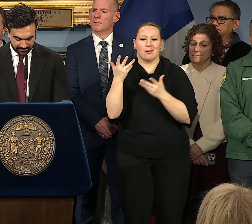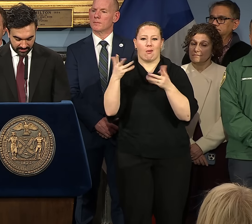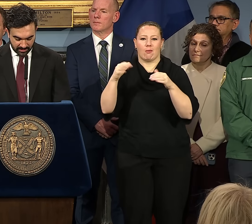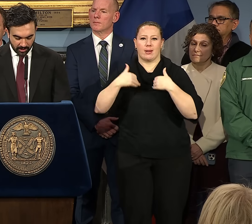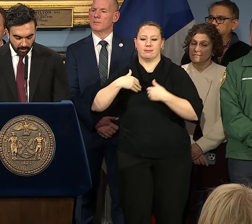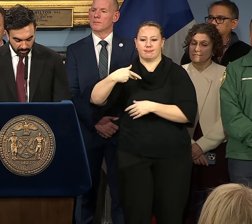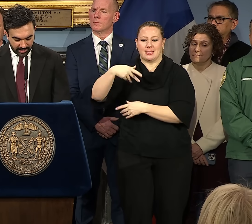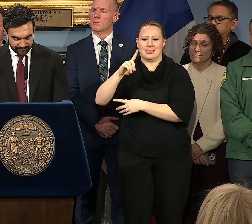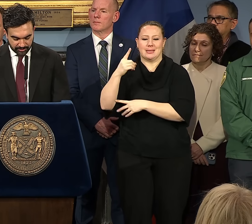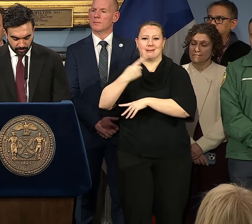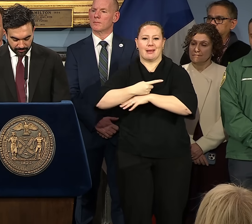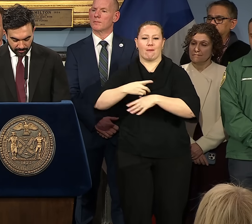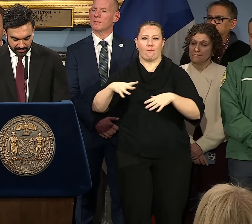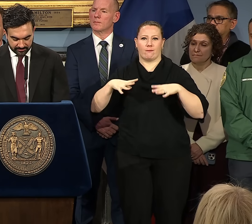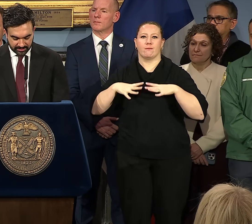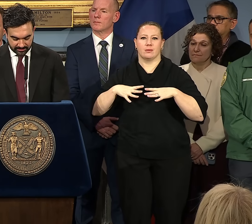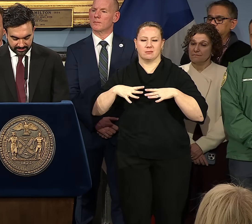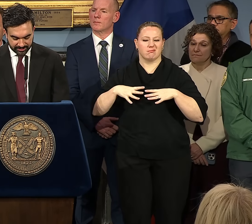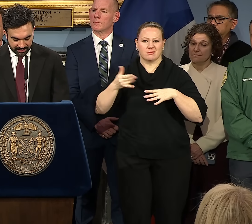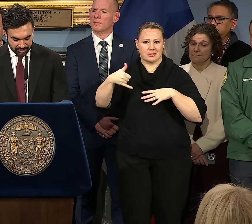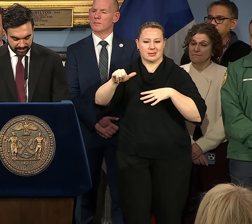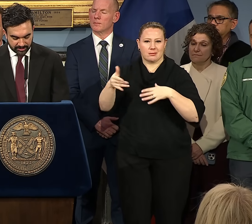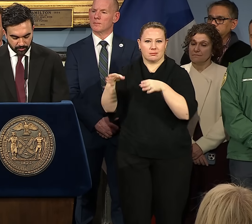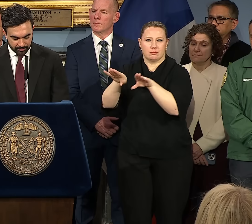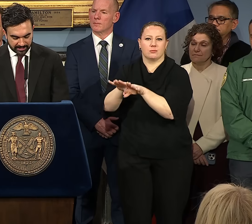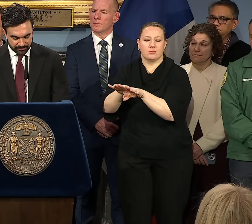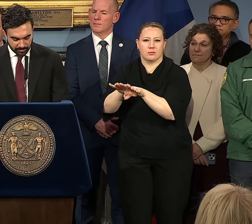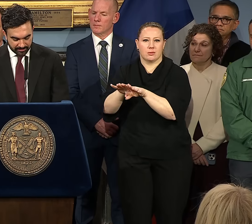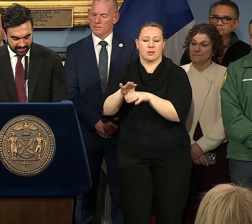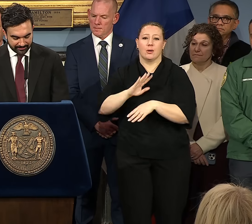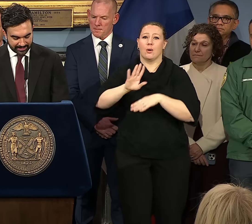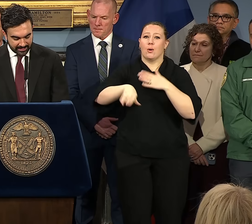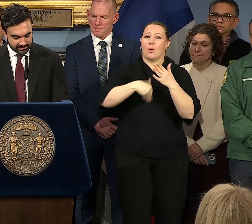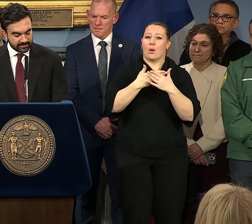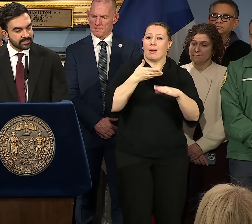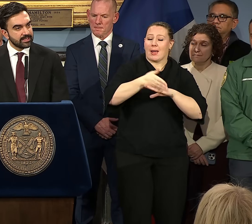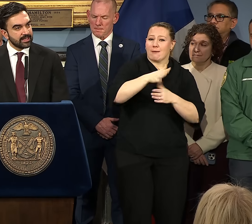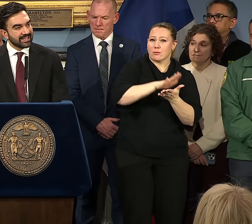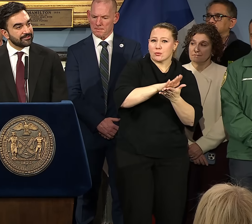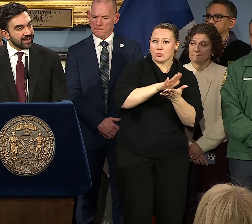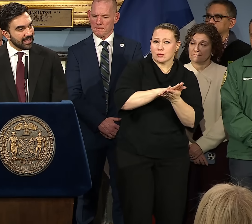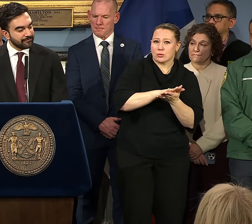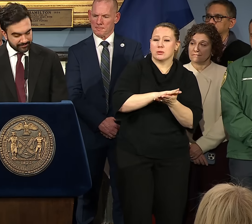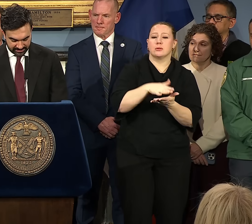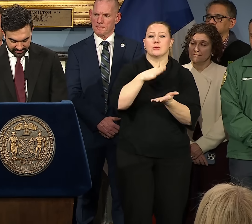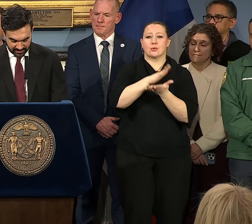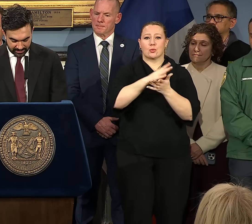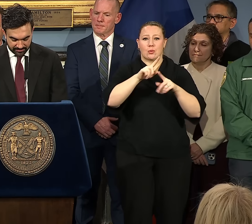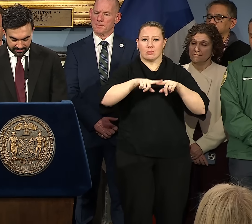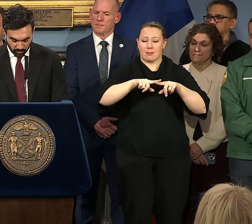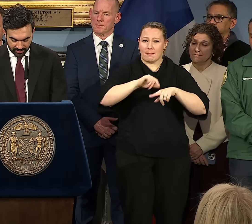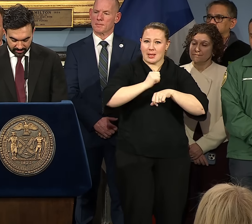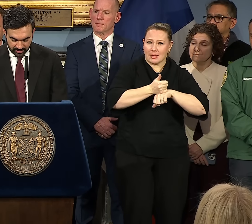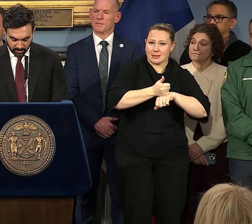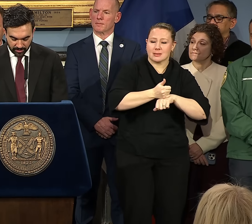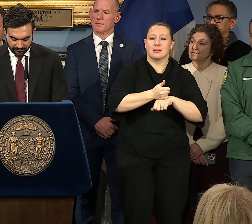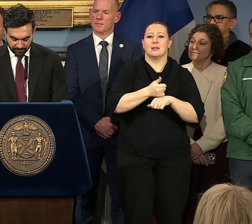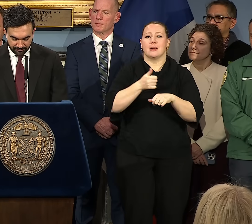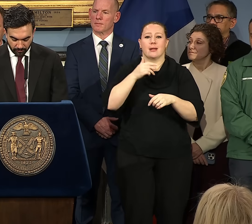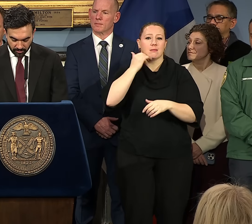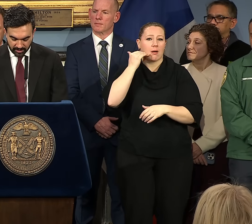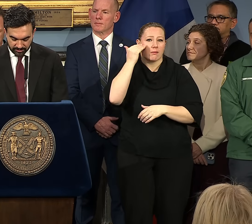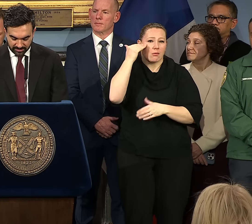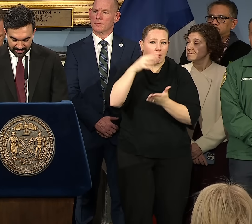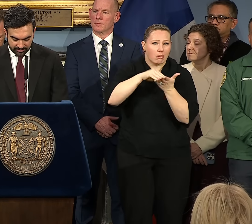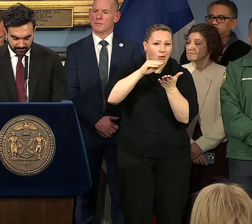day. All after-school programs, adult education, and school-based programming have been canceled. As of 9:15 a.m. this morning, we have